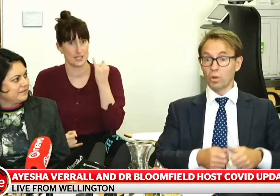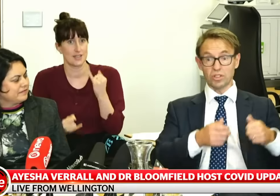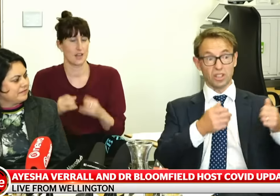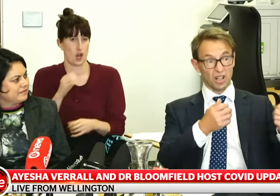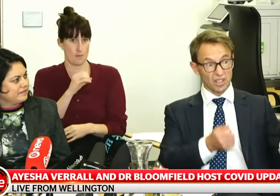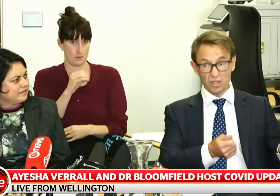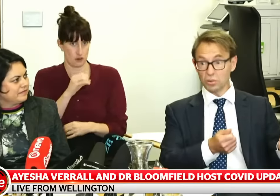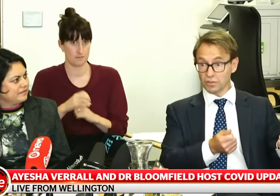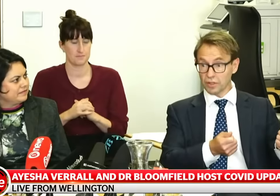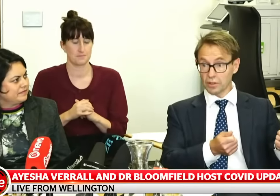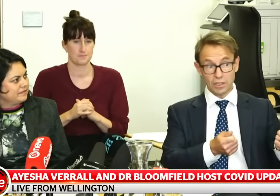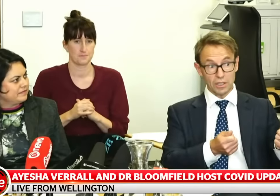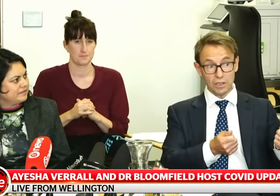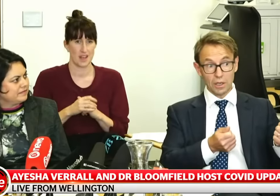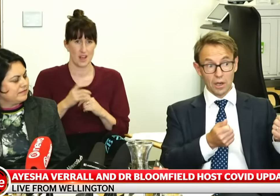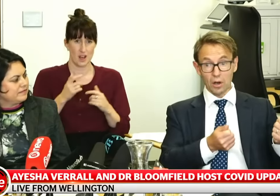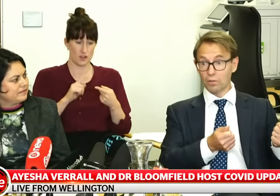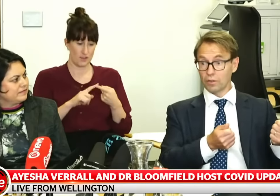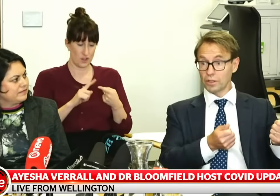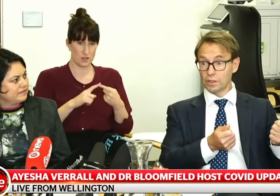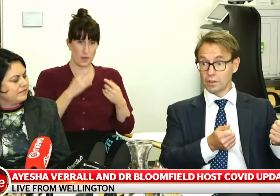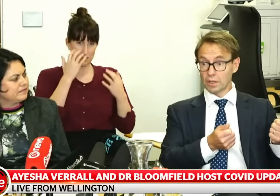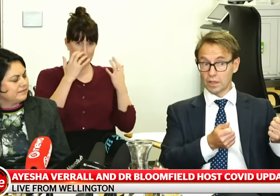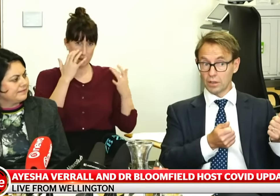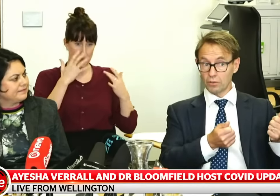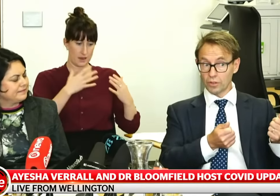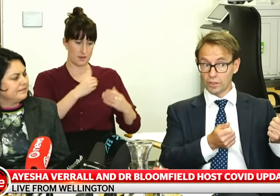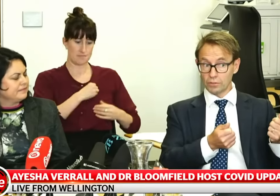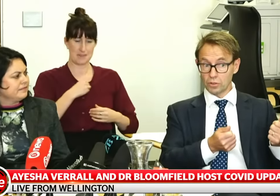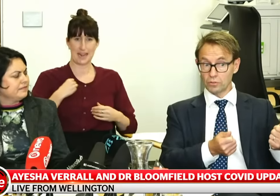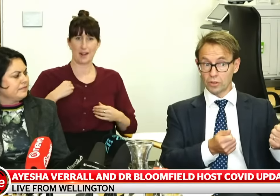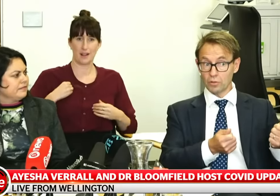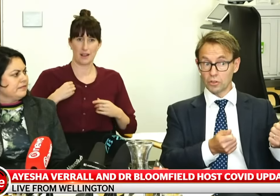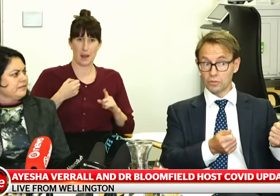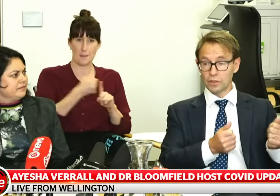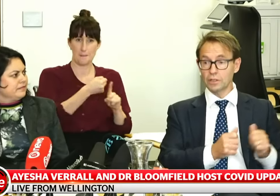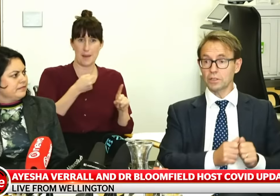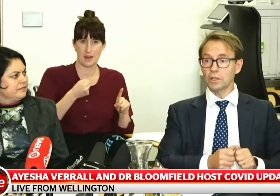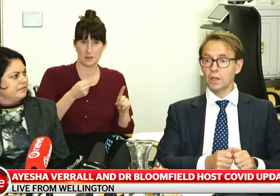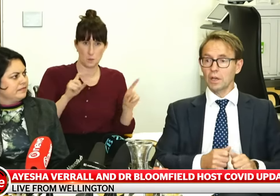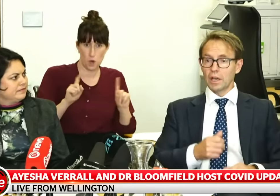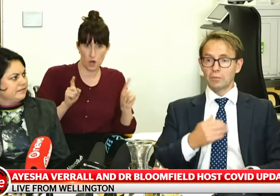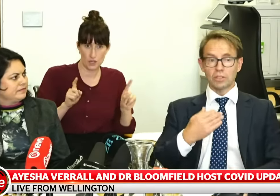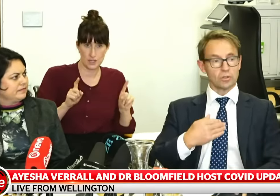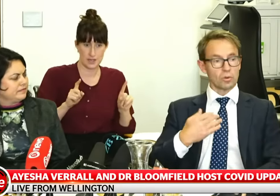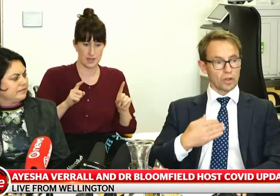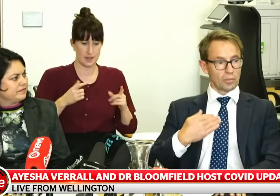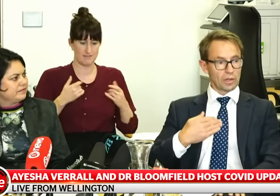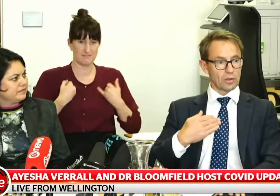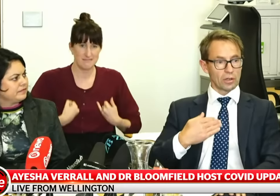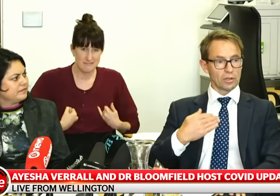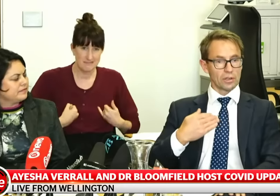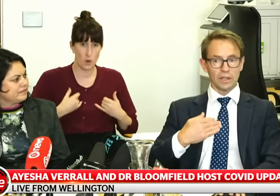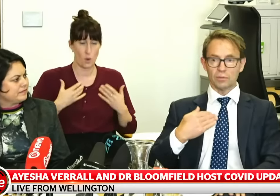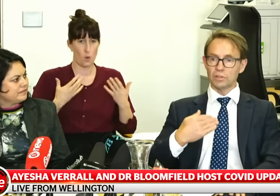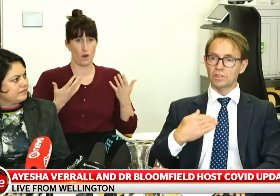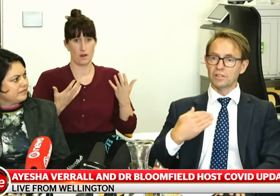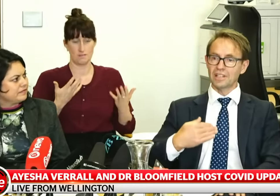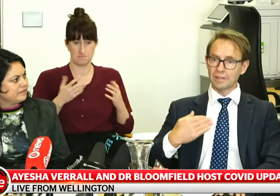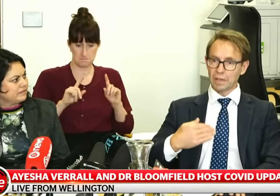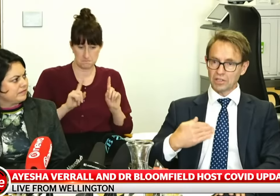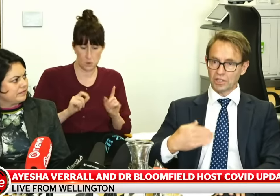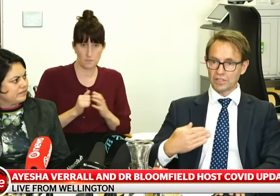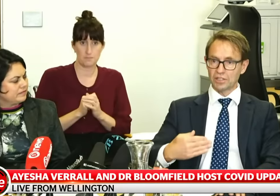is what's the clinical severity of a new variant. And we saw with Omicron, it